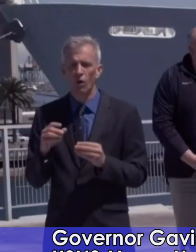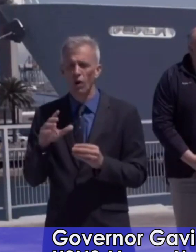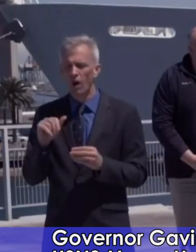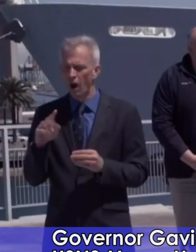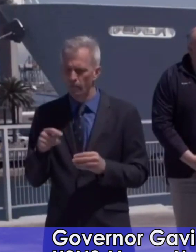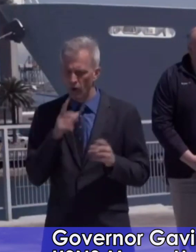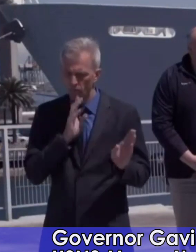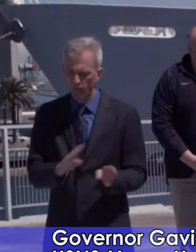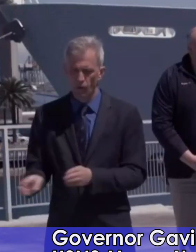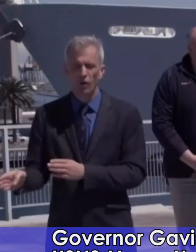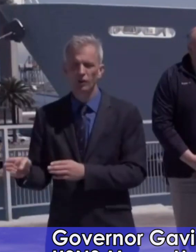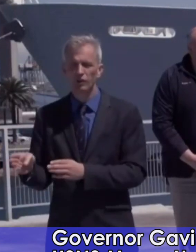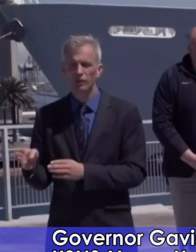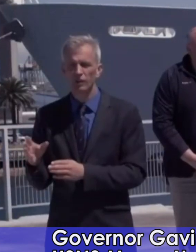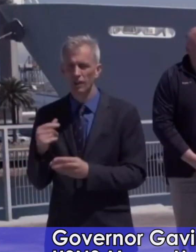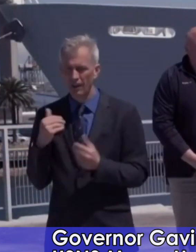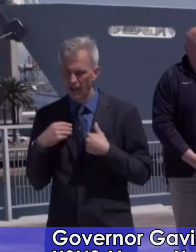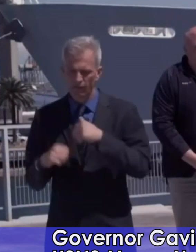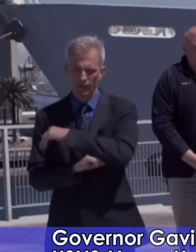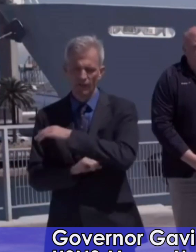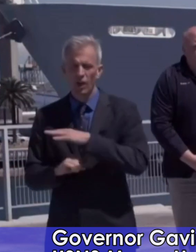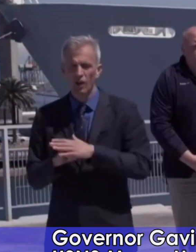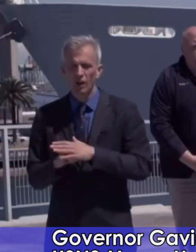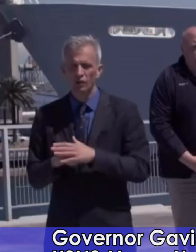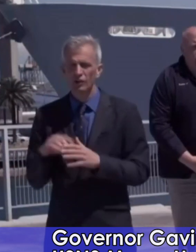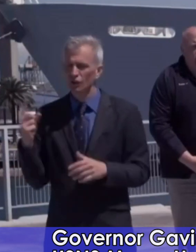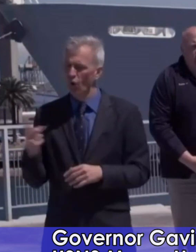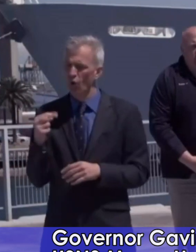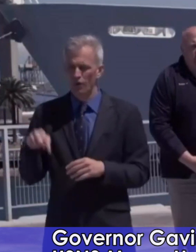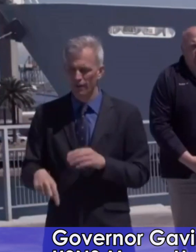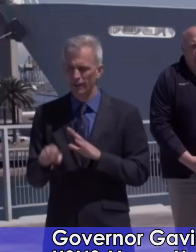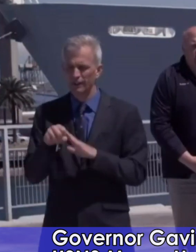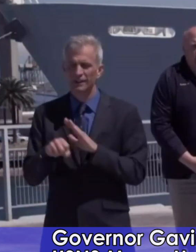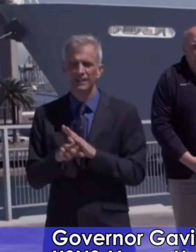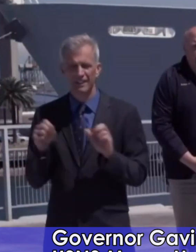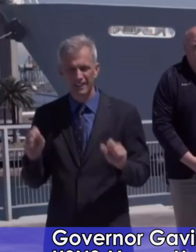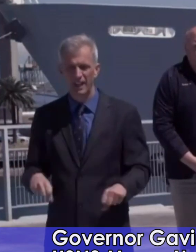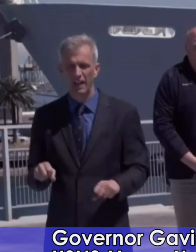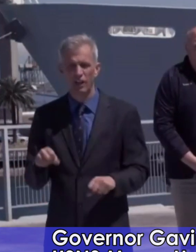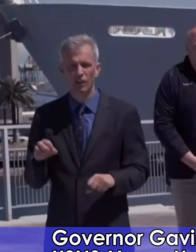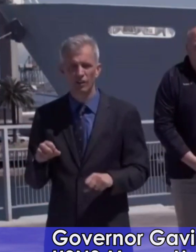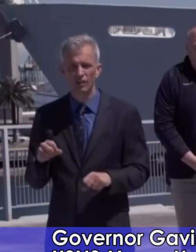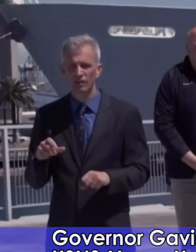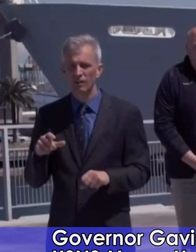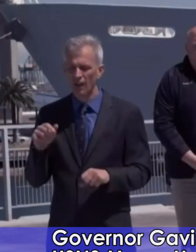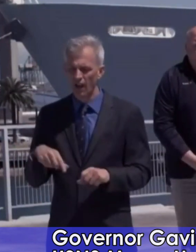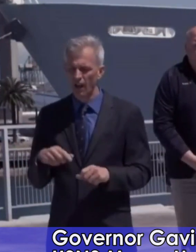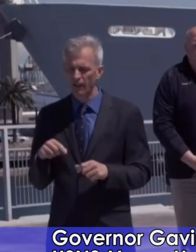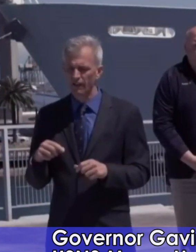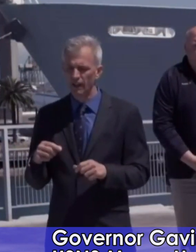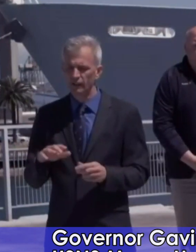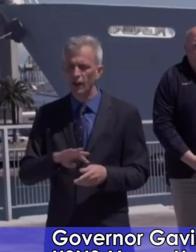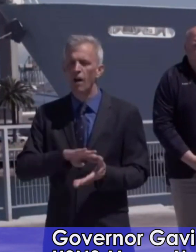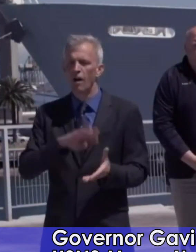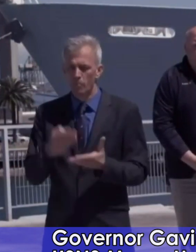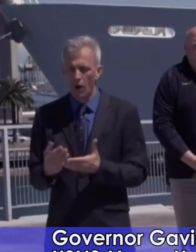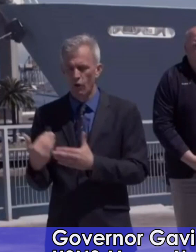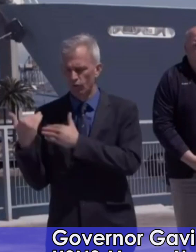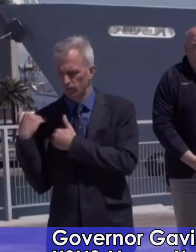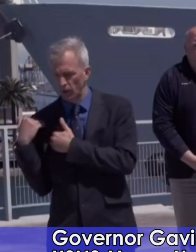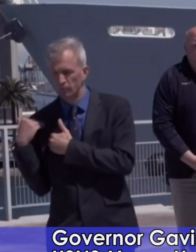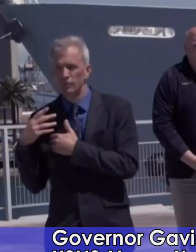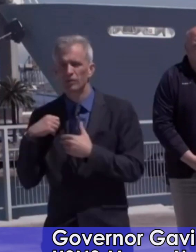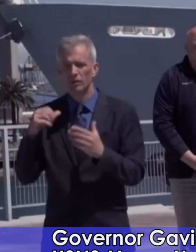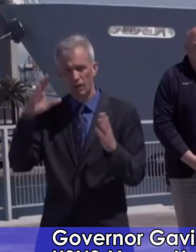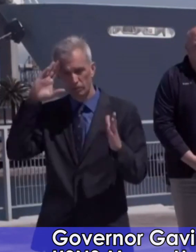of preparation as only this state can at this scale of responsibility and expectation,